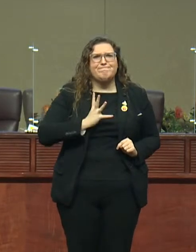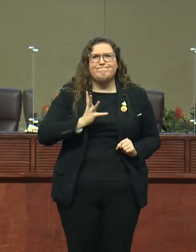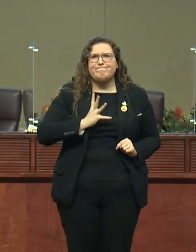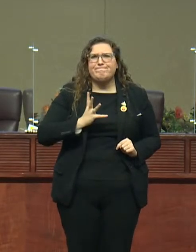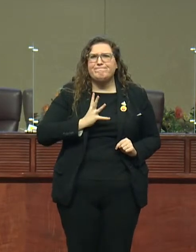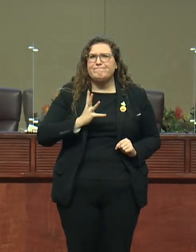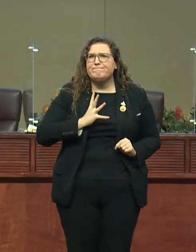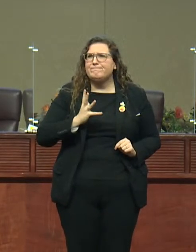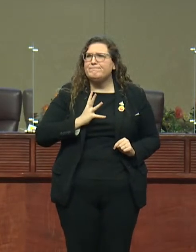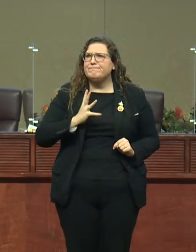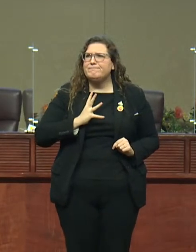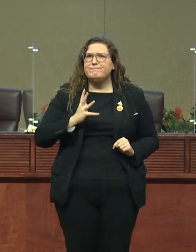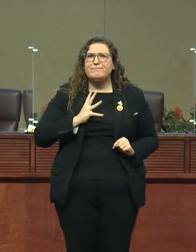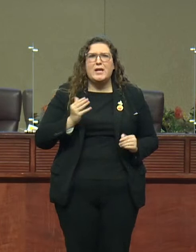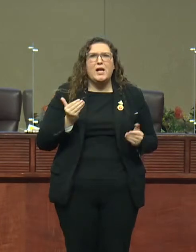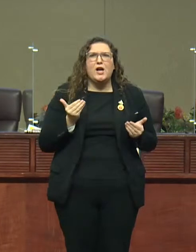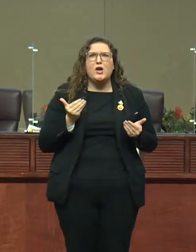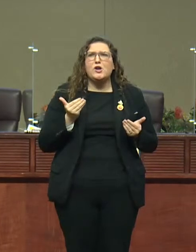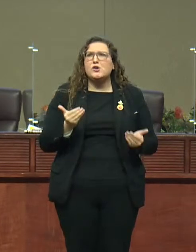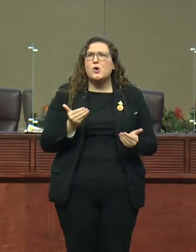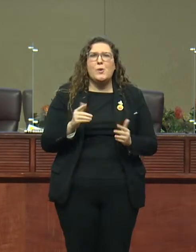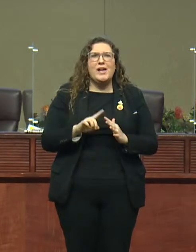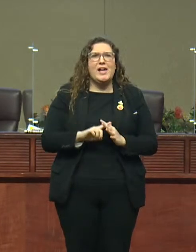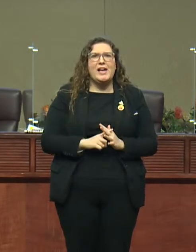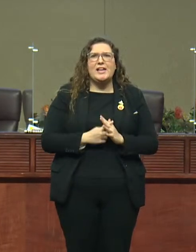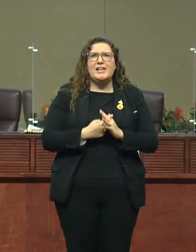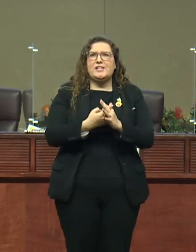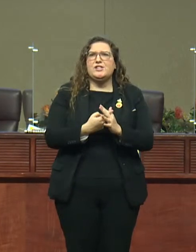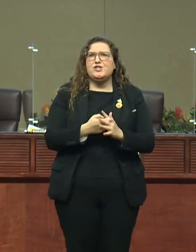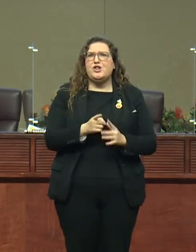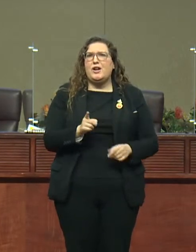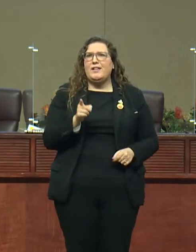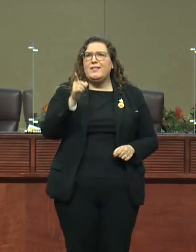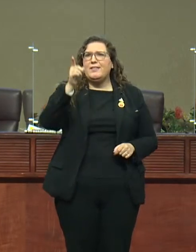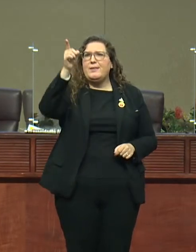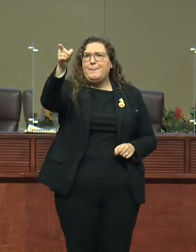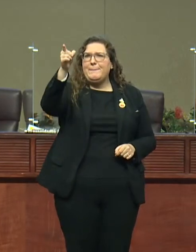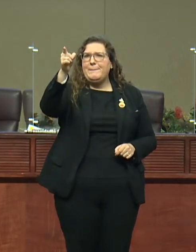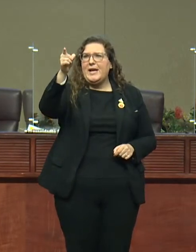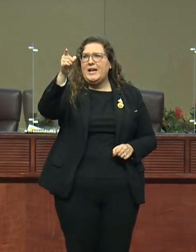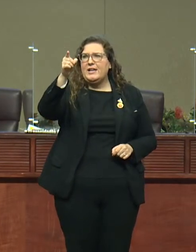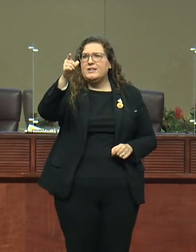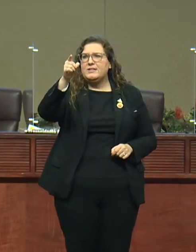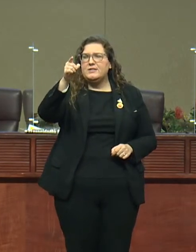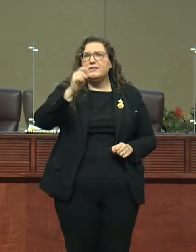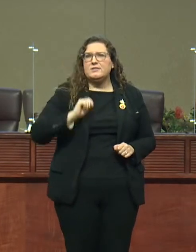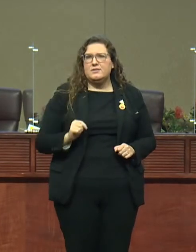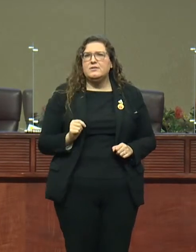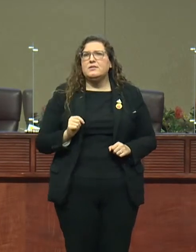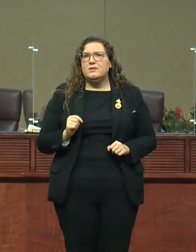so we'll start there at the back of the room today.